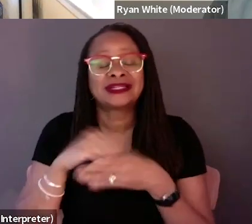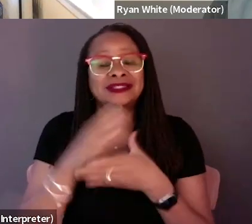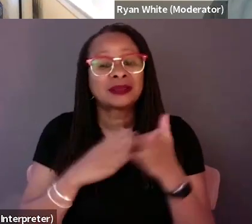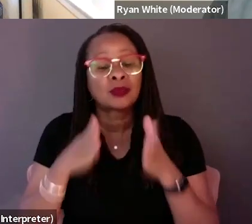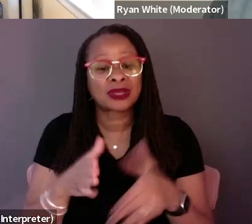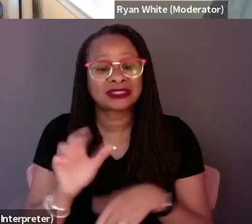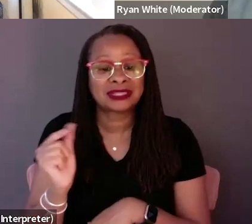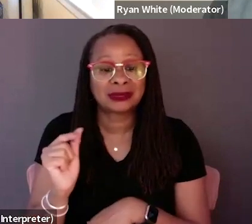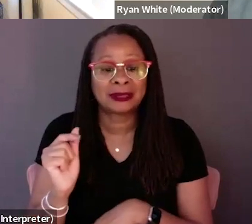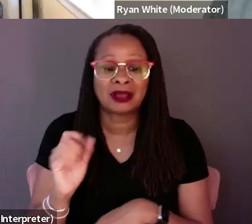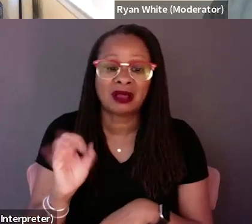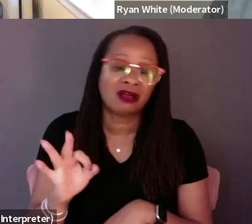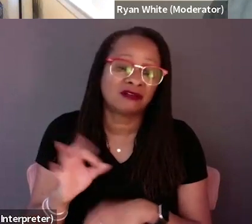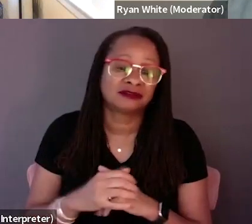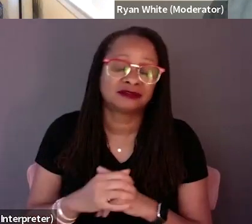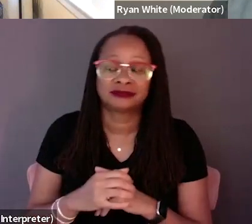of a,